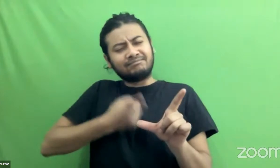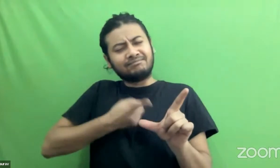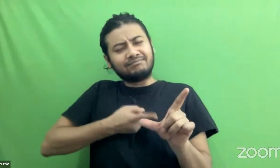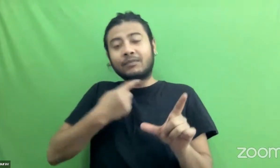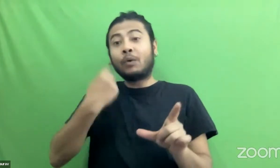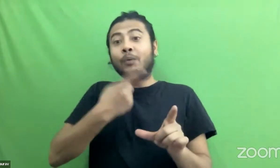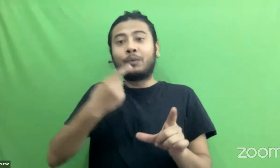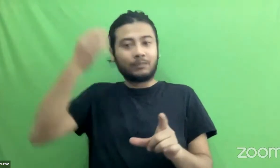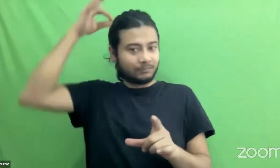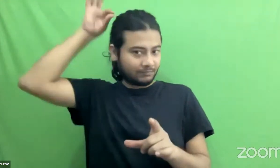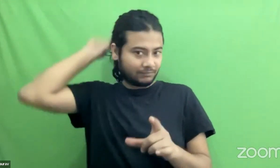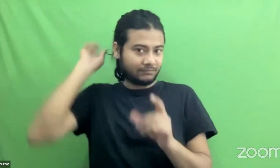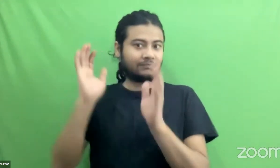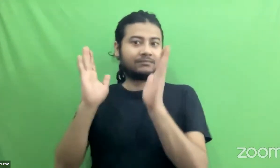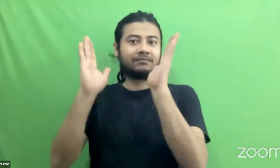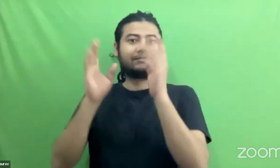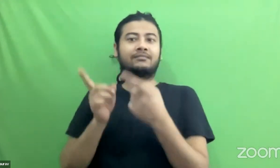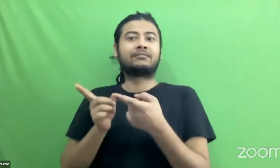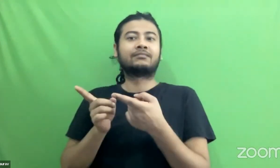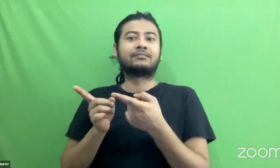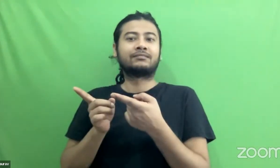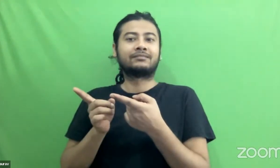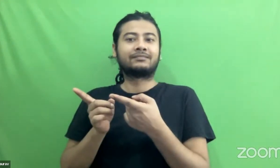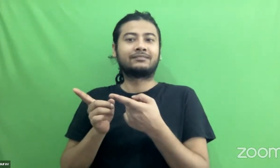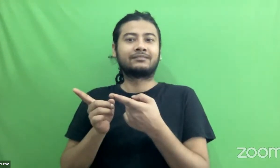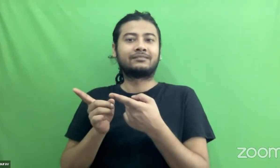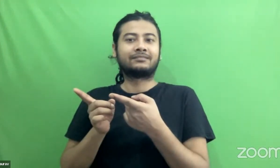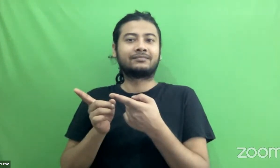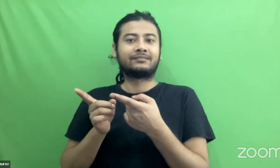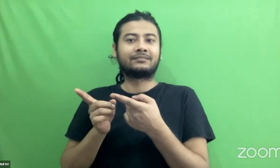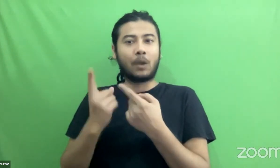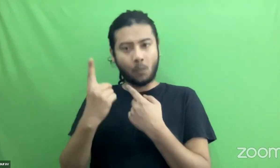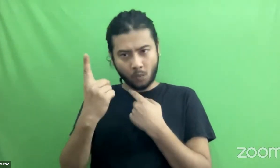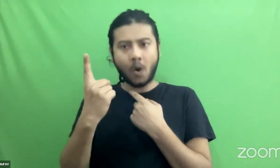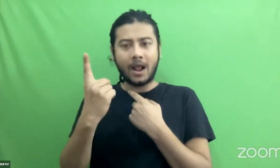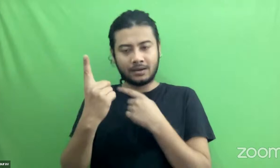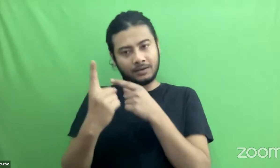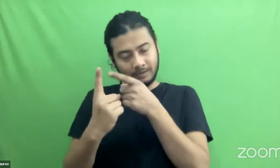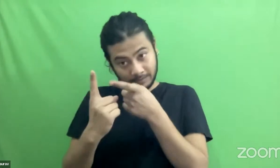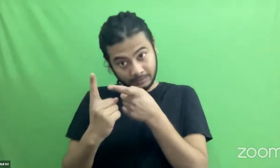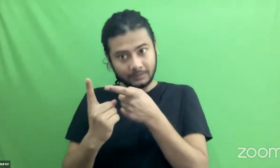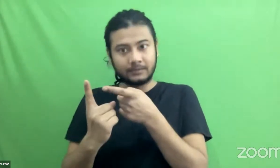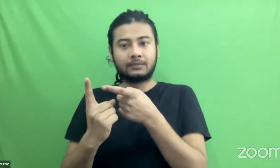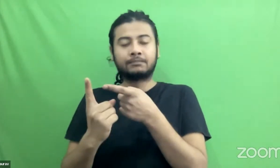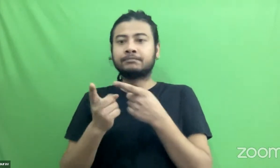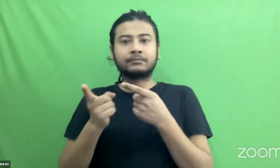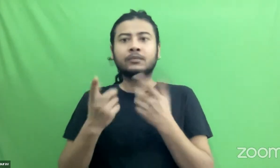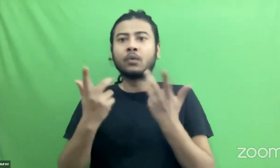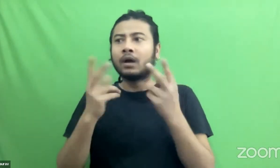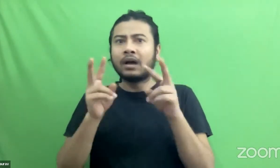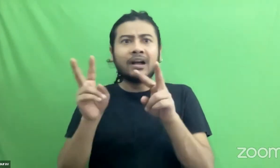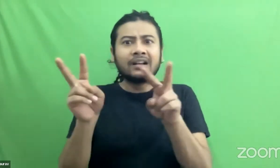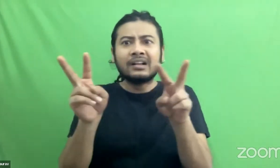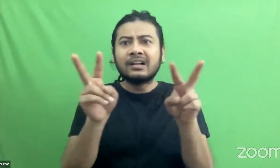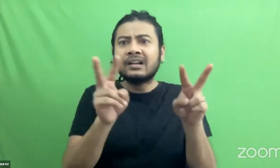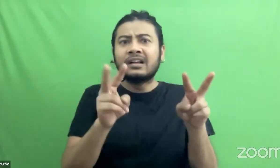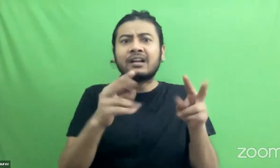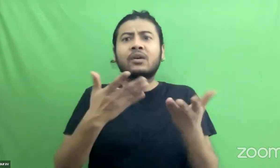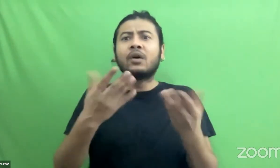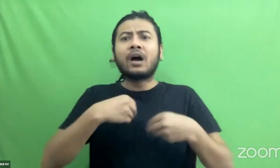that please come down in Kali Yuga. And on his request, Chaitanya Mahaprabhu incarnated. Chaitanya Mahaprabhu